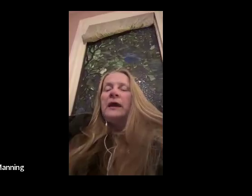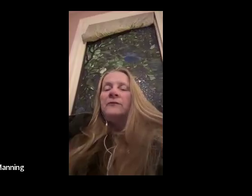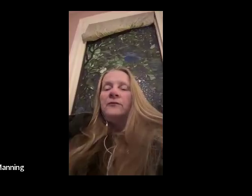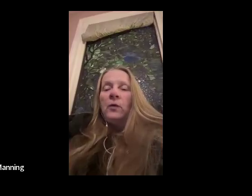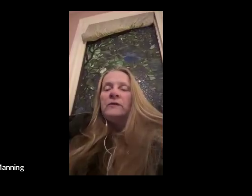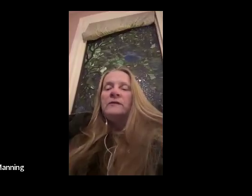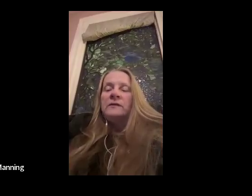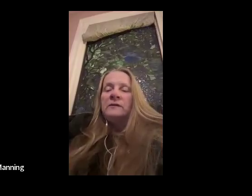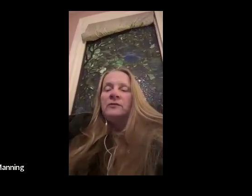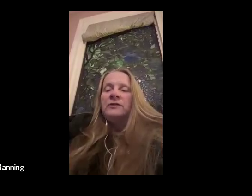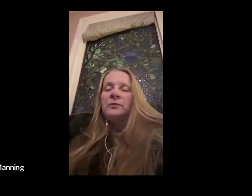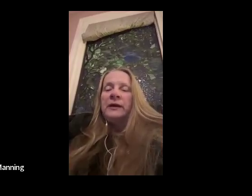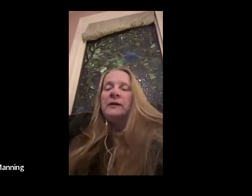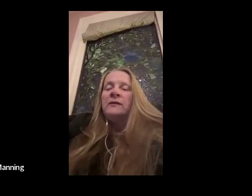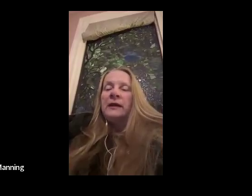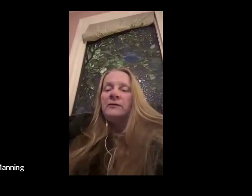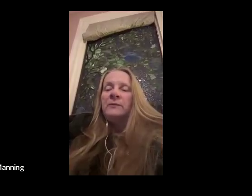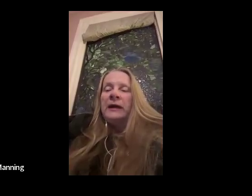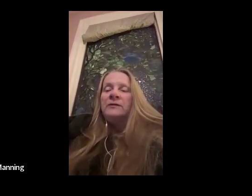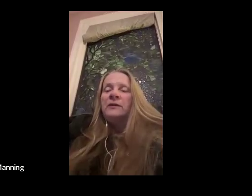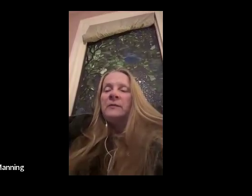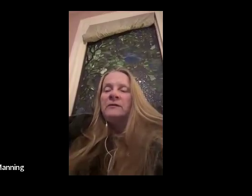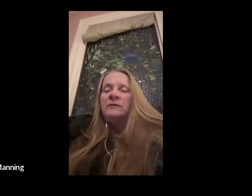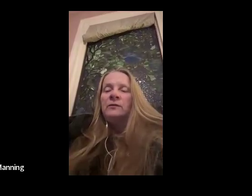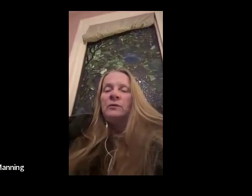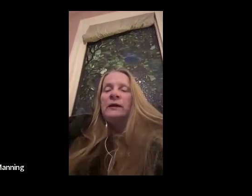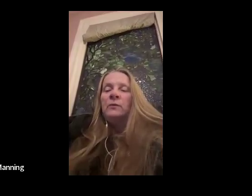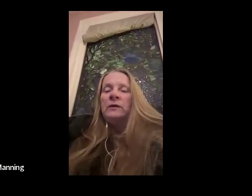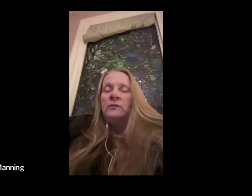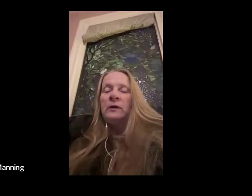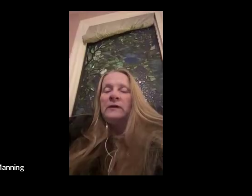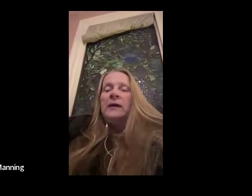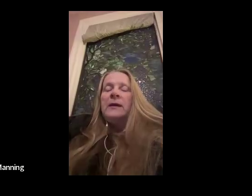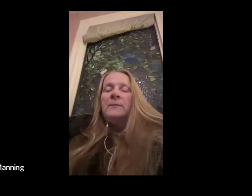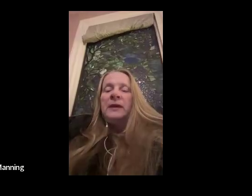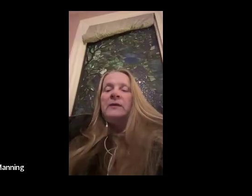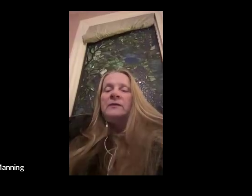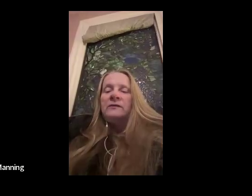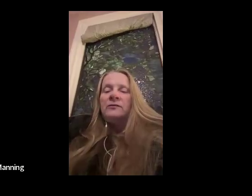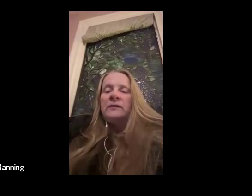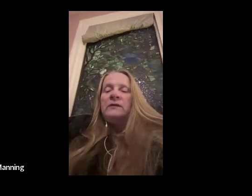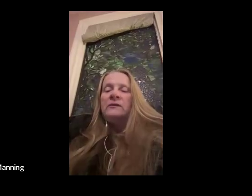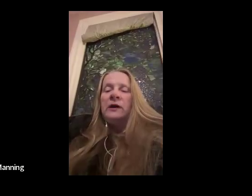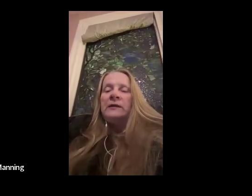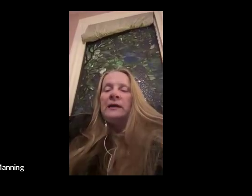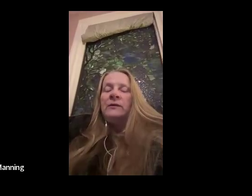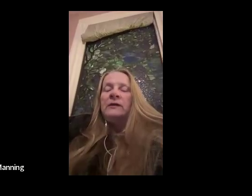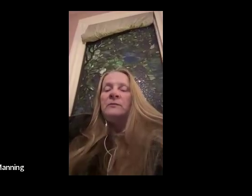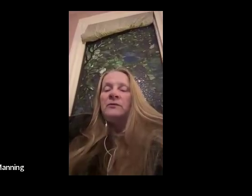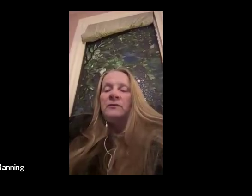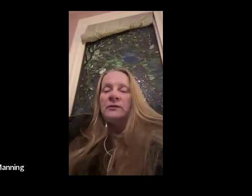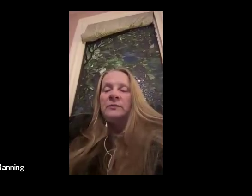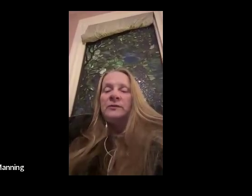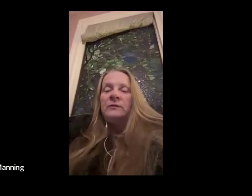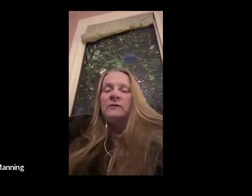deserves, and force the district to bring the Henderson back to the amazing school it once was. Be the district that does not allow